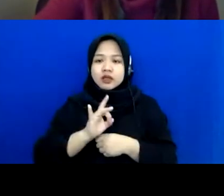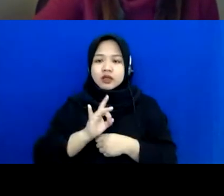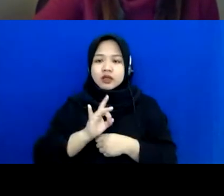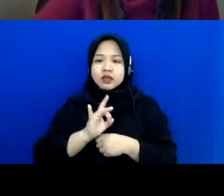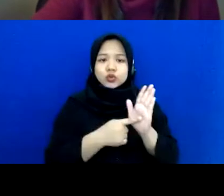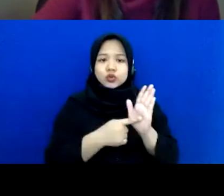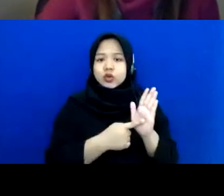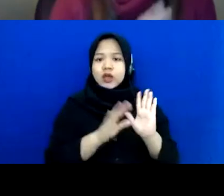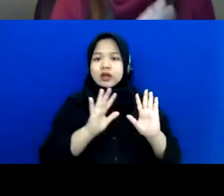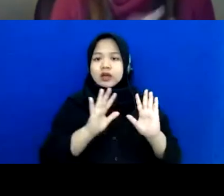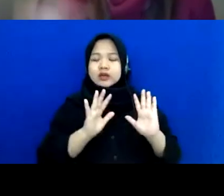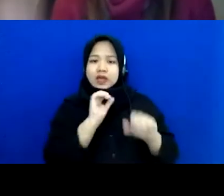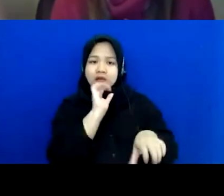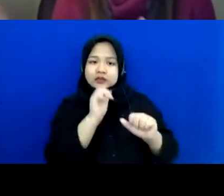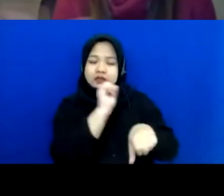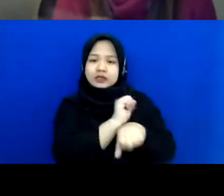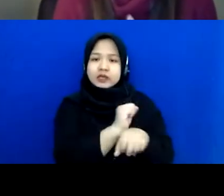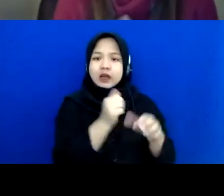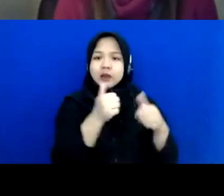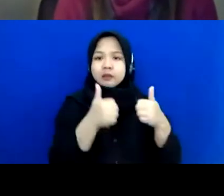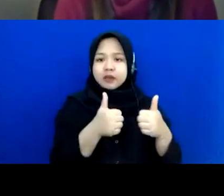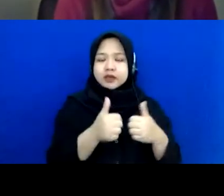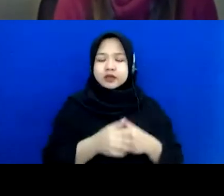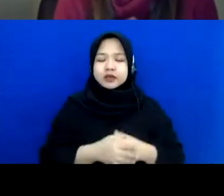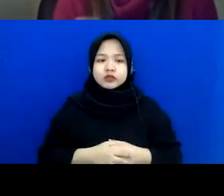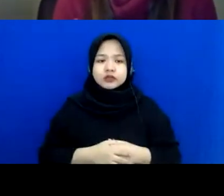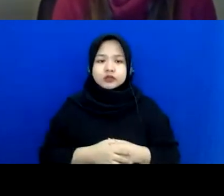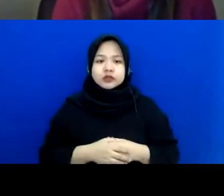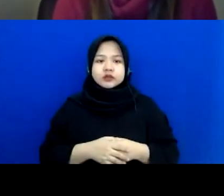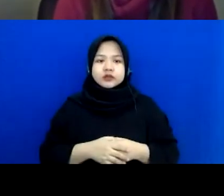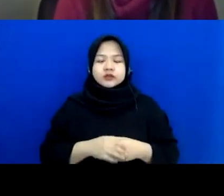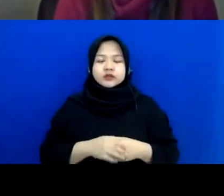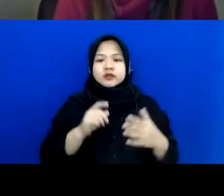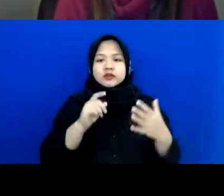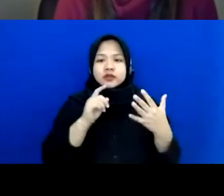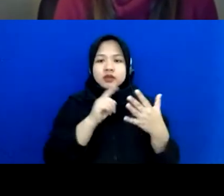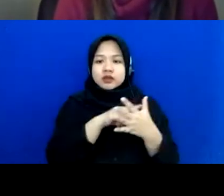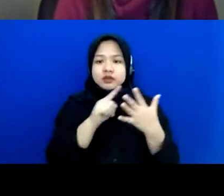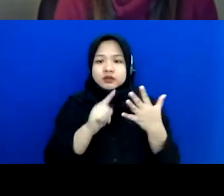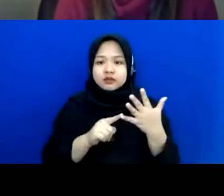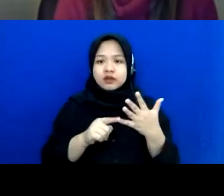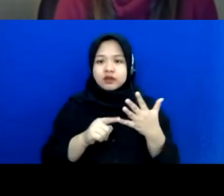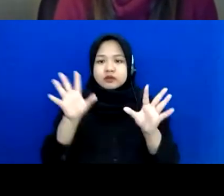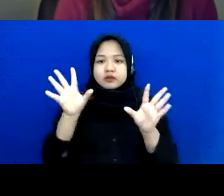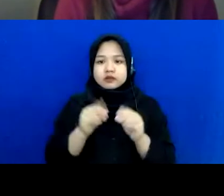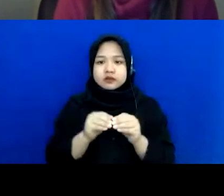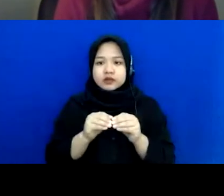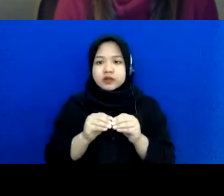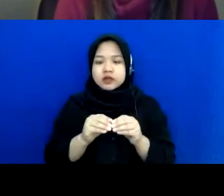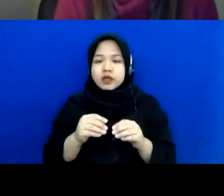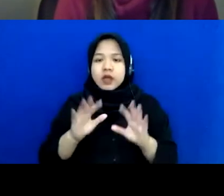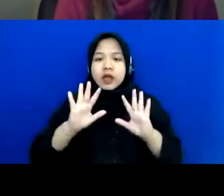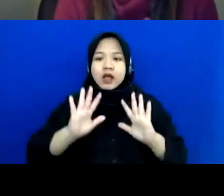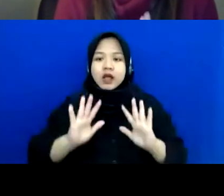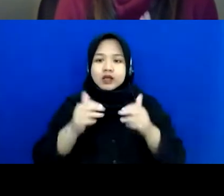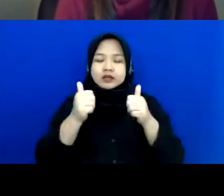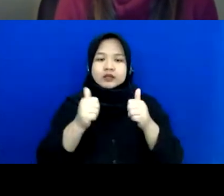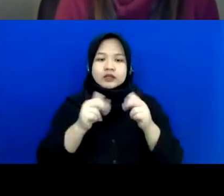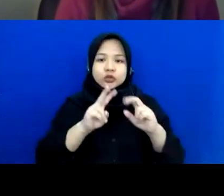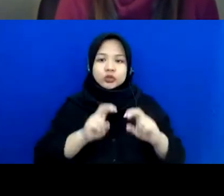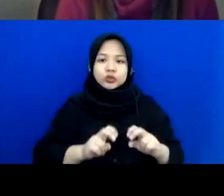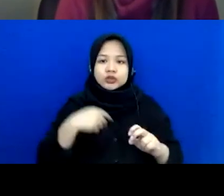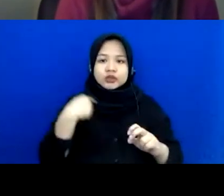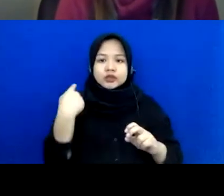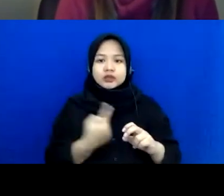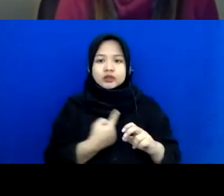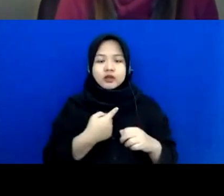And as a segue to Nicola's conclusion of our study, I can add here that